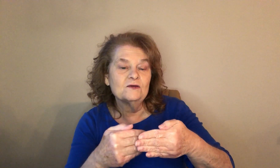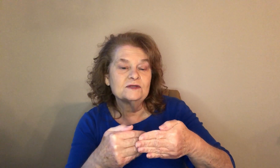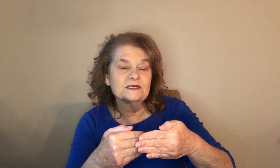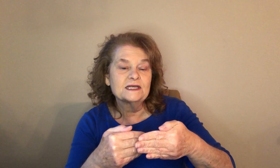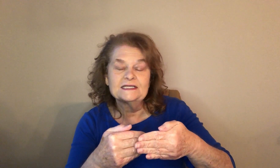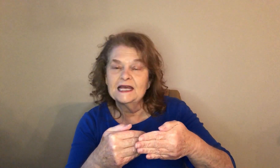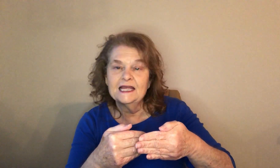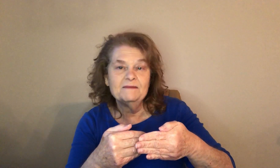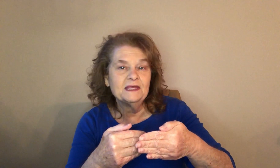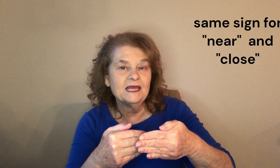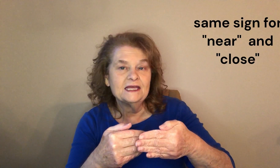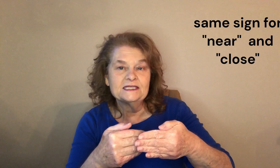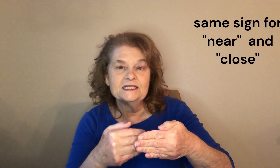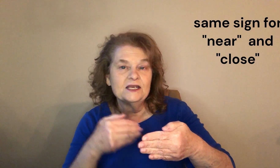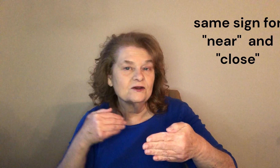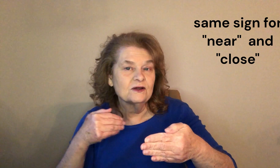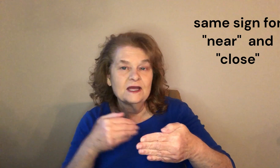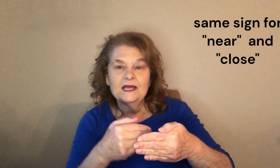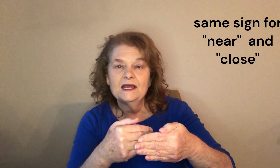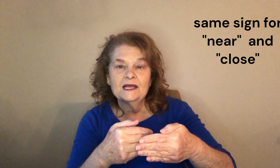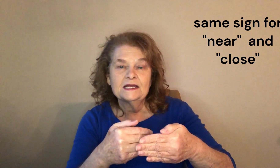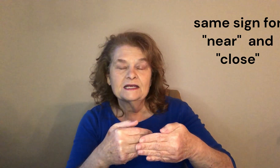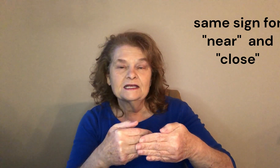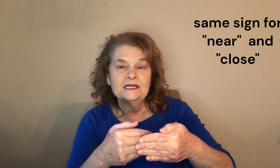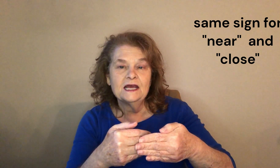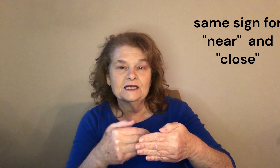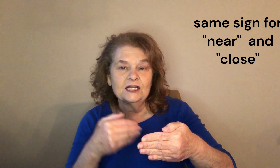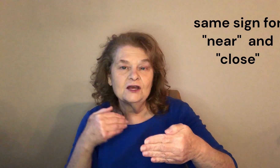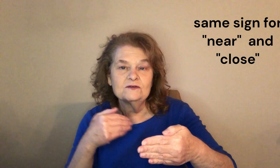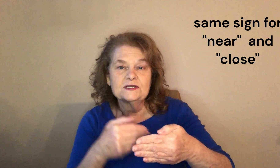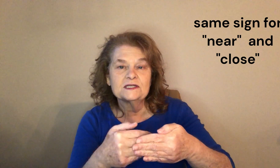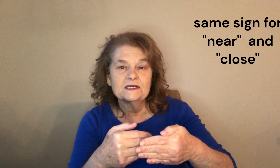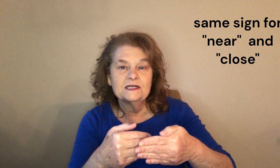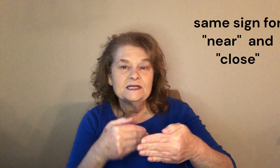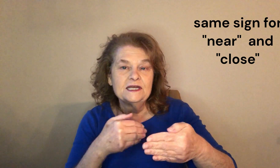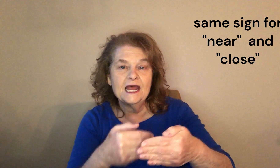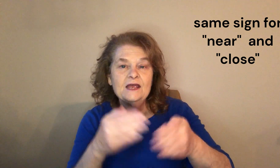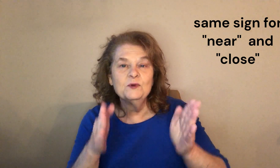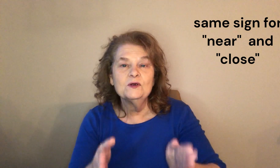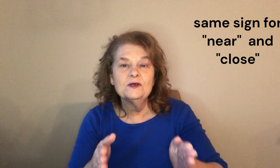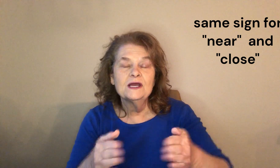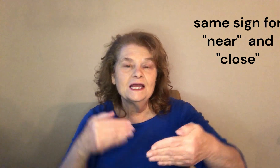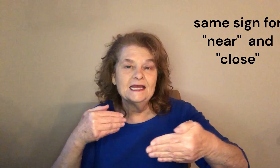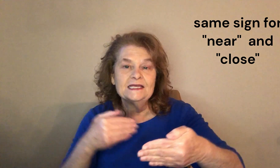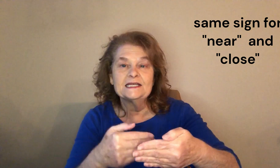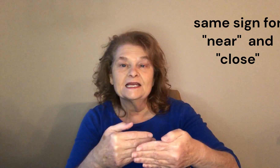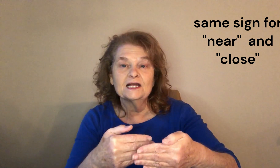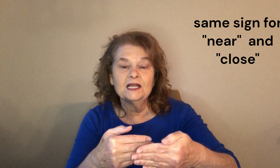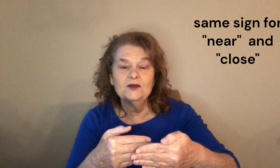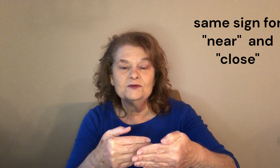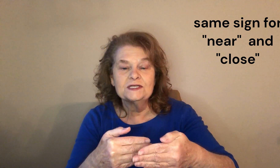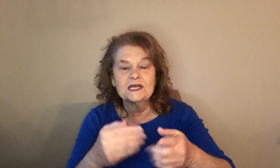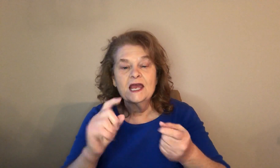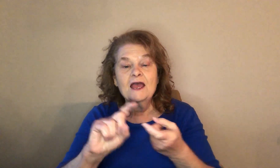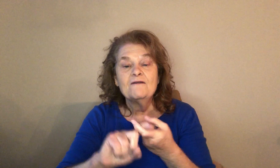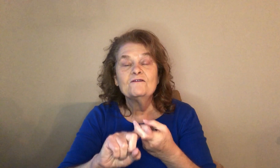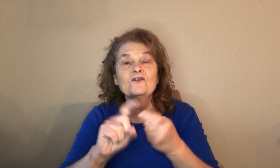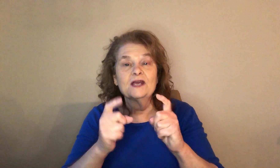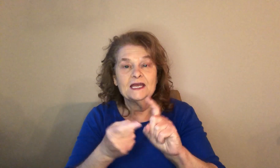close. Same thing as near. A close. Neighbor is a close